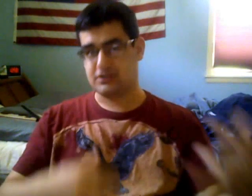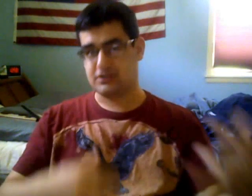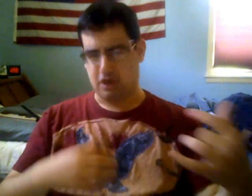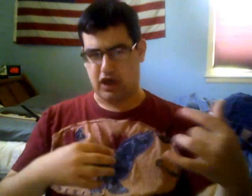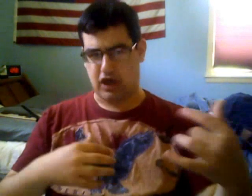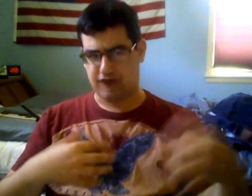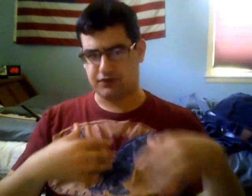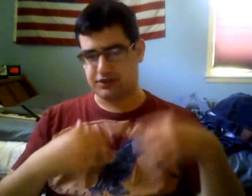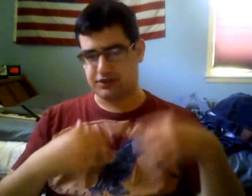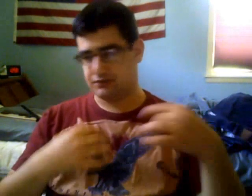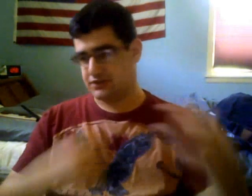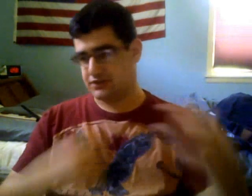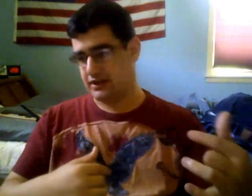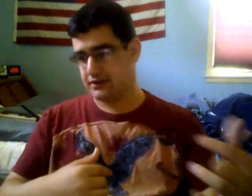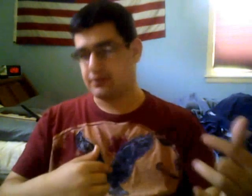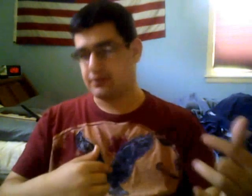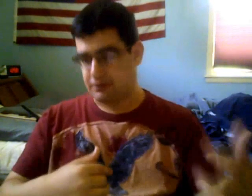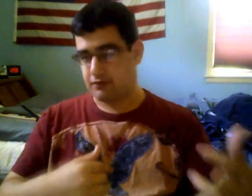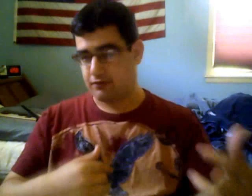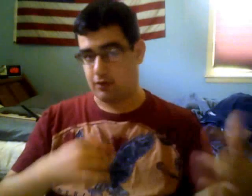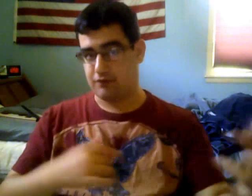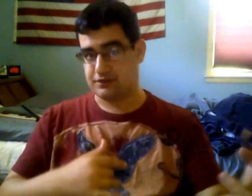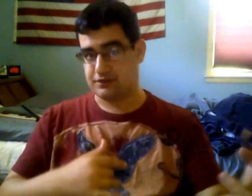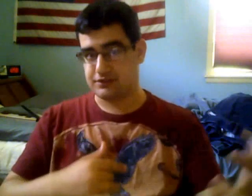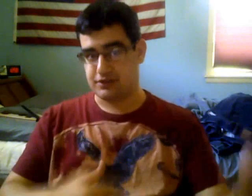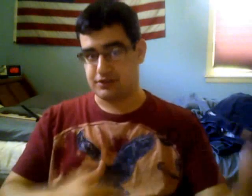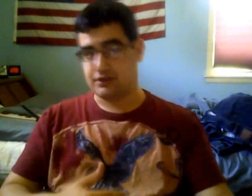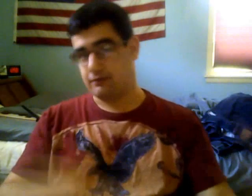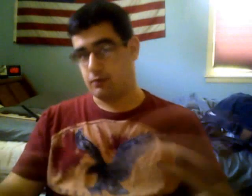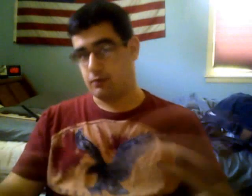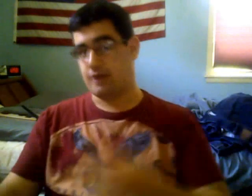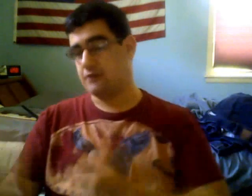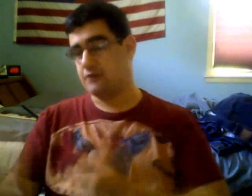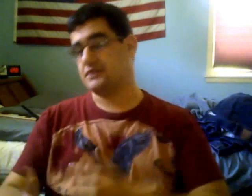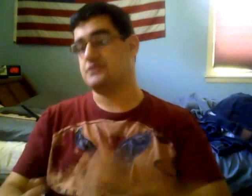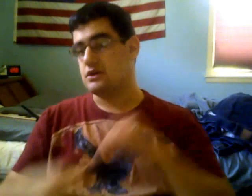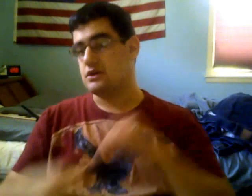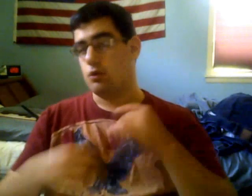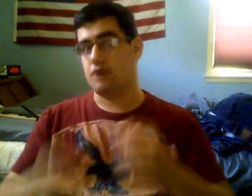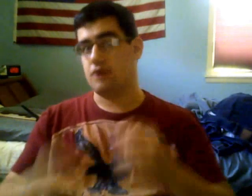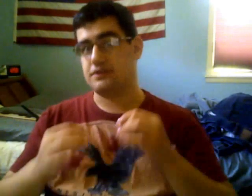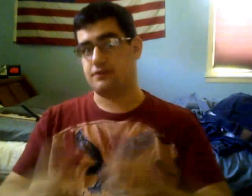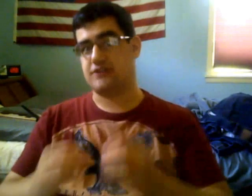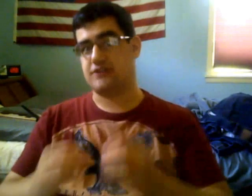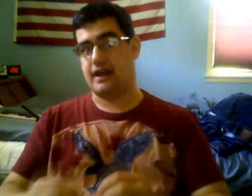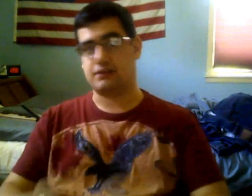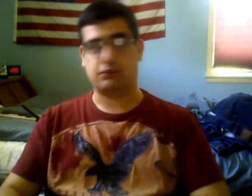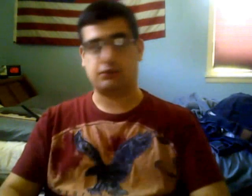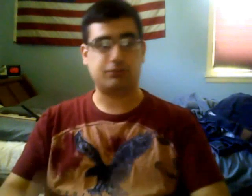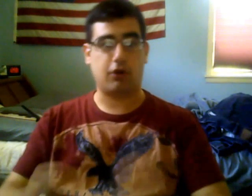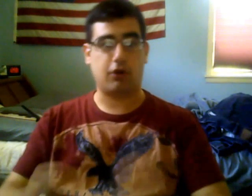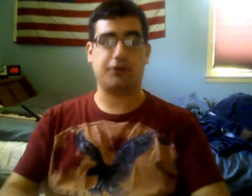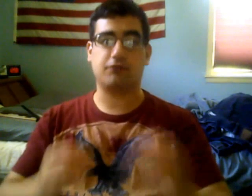was after Nixon resigned from office and Ford became president, one of his first acts was to pardon